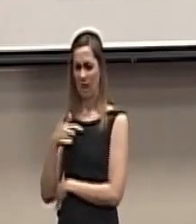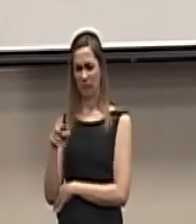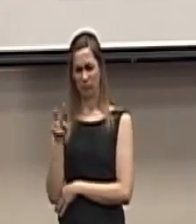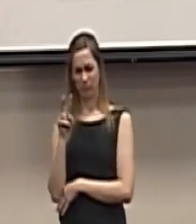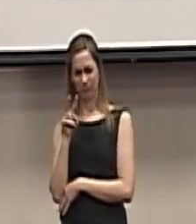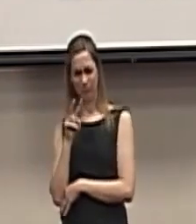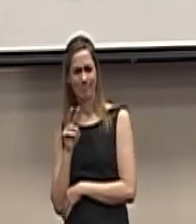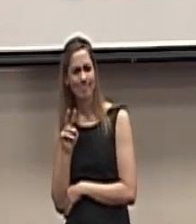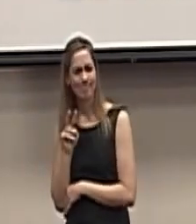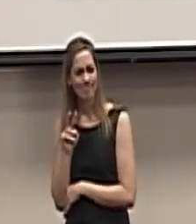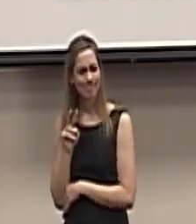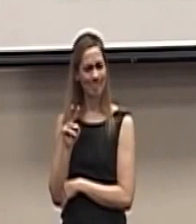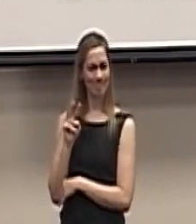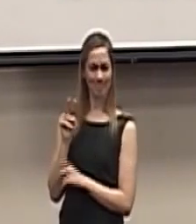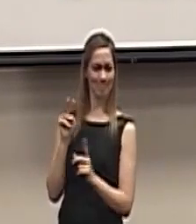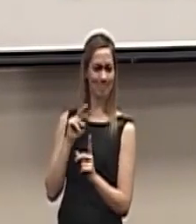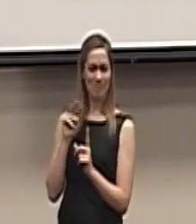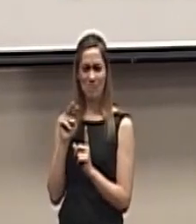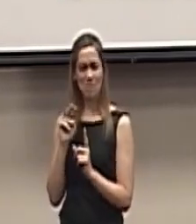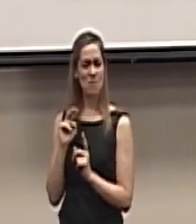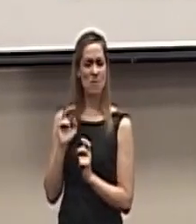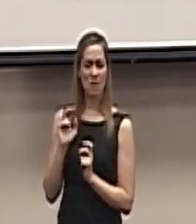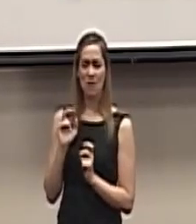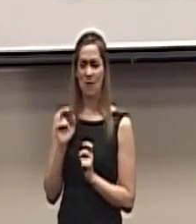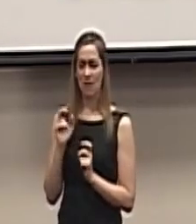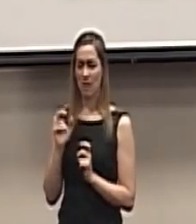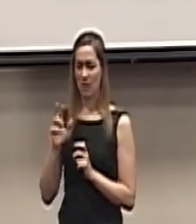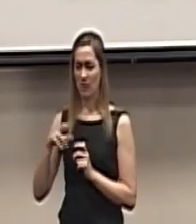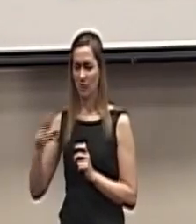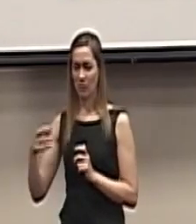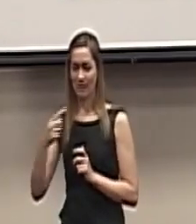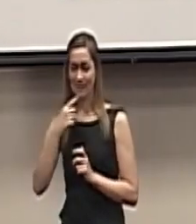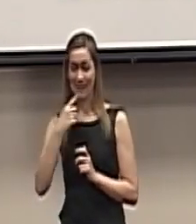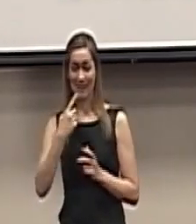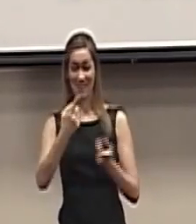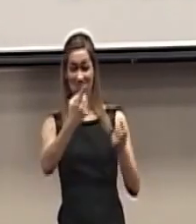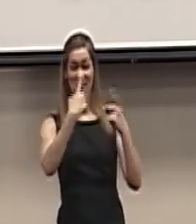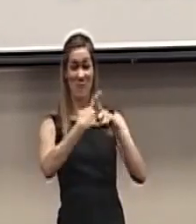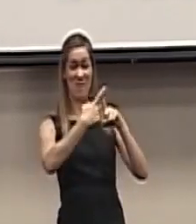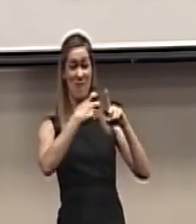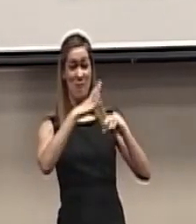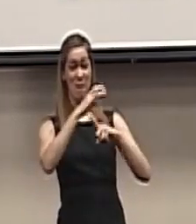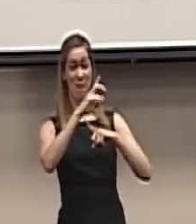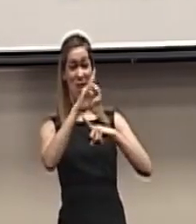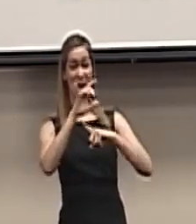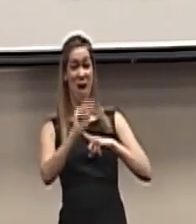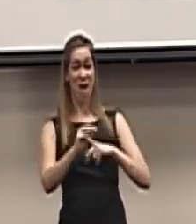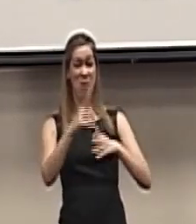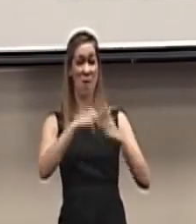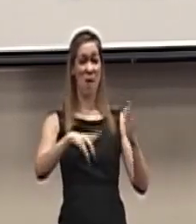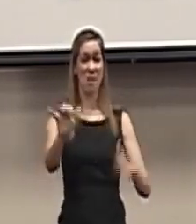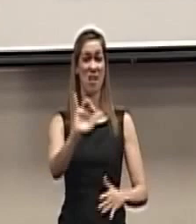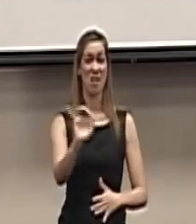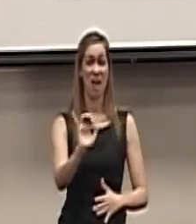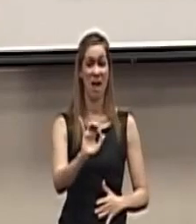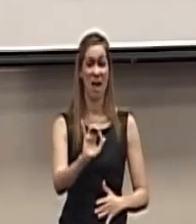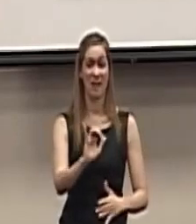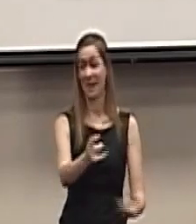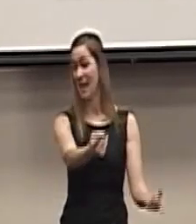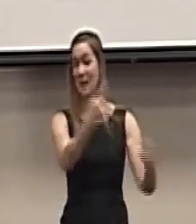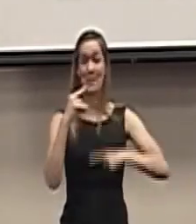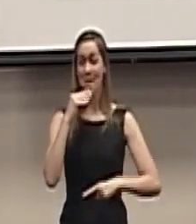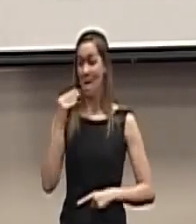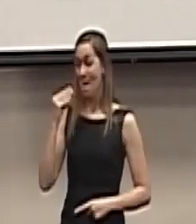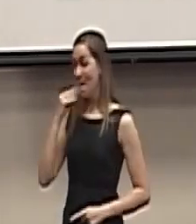it in those eyes and that light, he made the comment, coming out of Babylonian captivity, what would it be like? Coming home